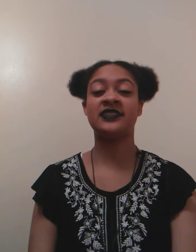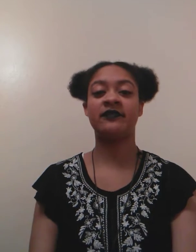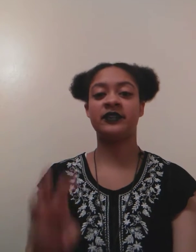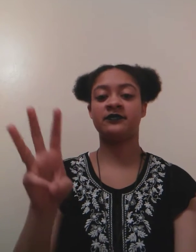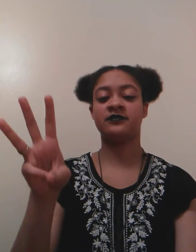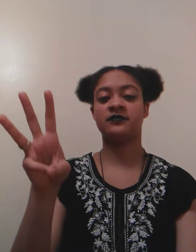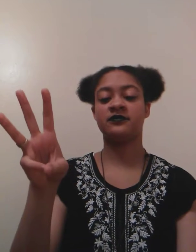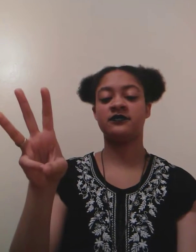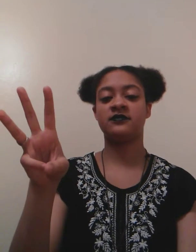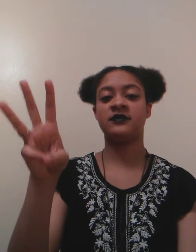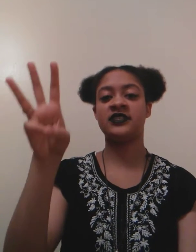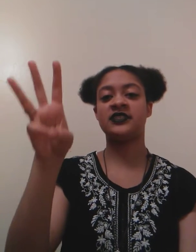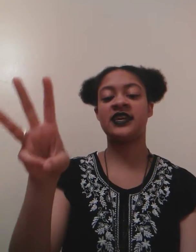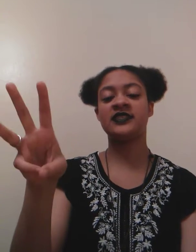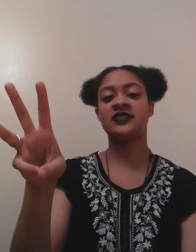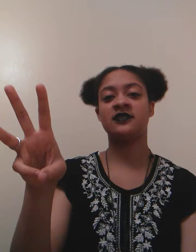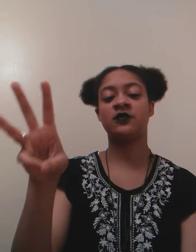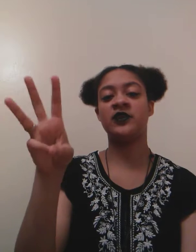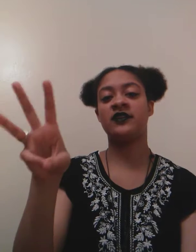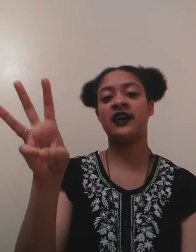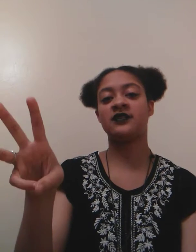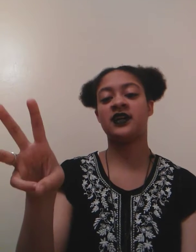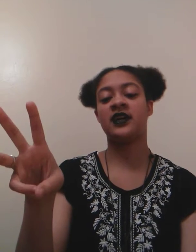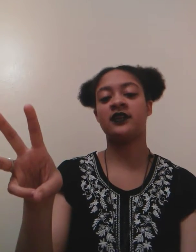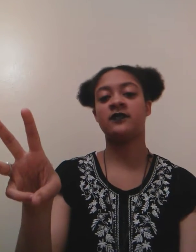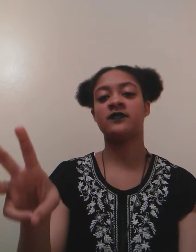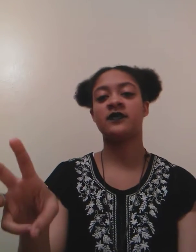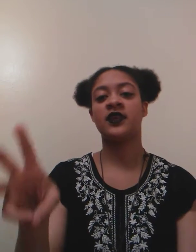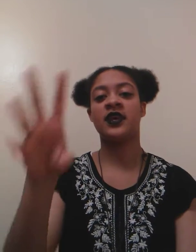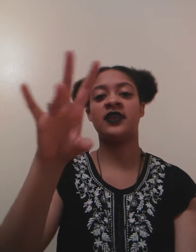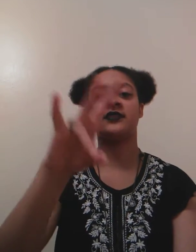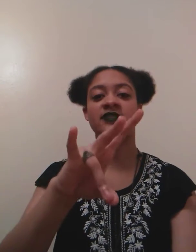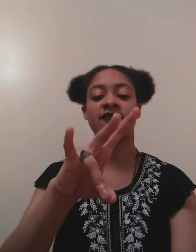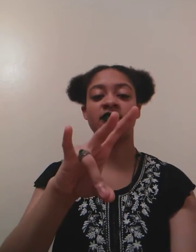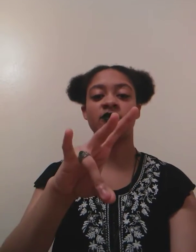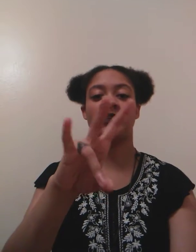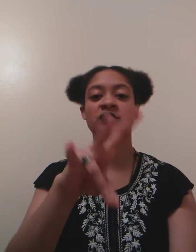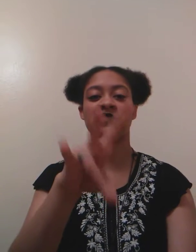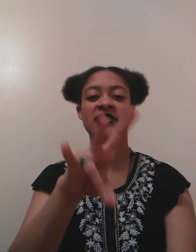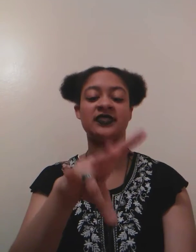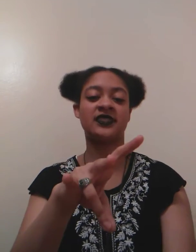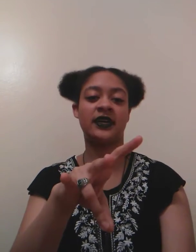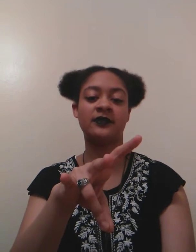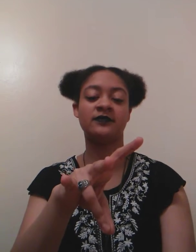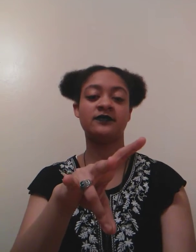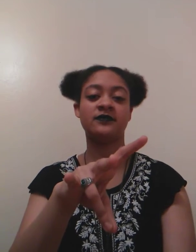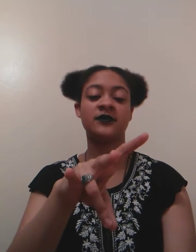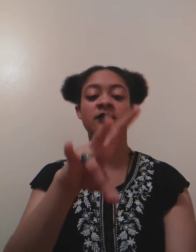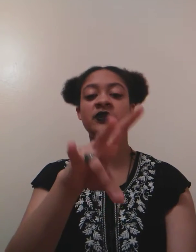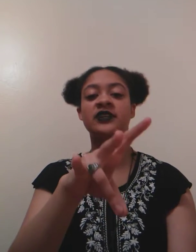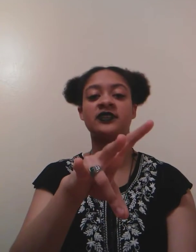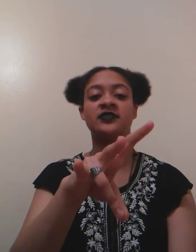67, the 6 would be on the outside, and the 7 would be closer to the inside,